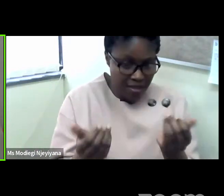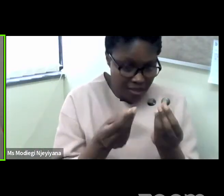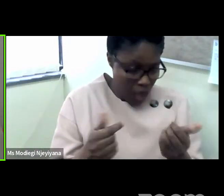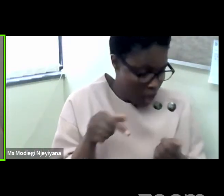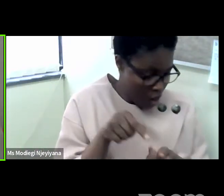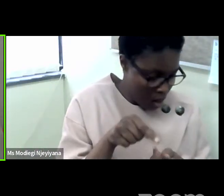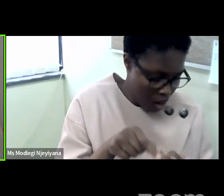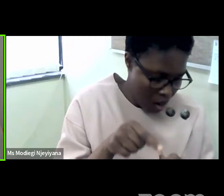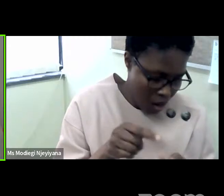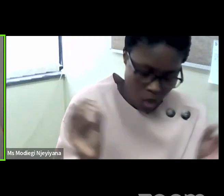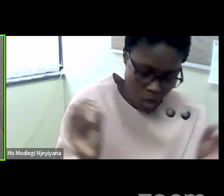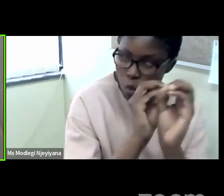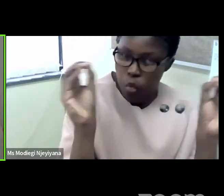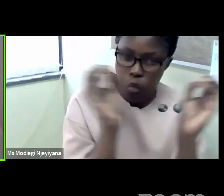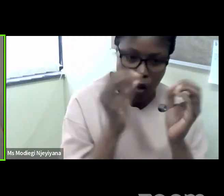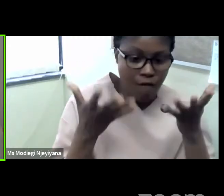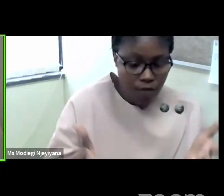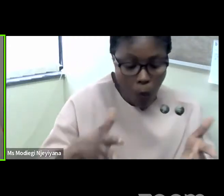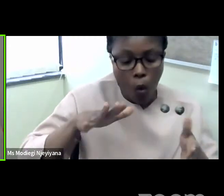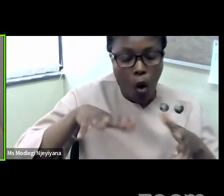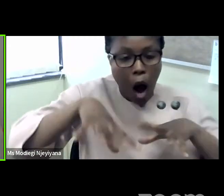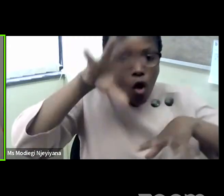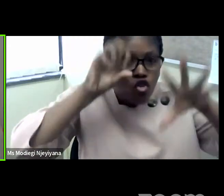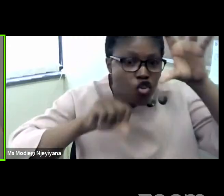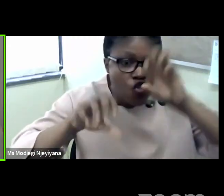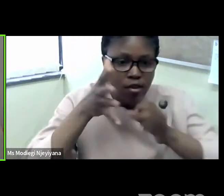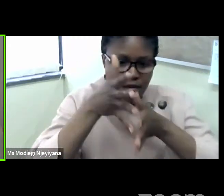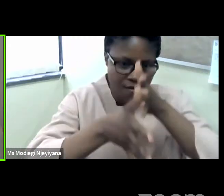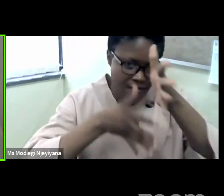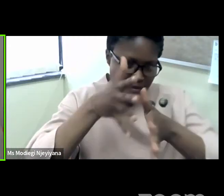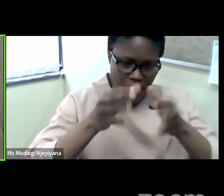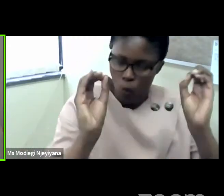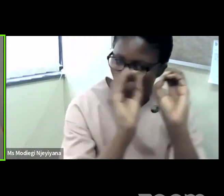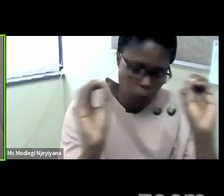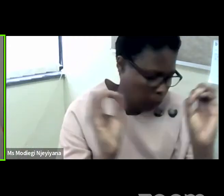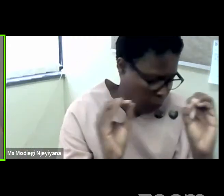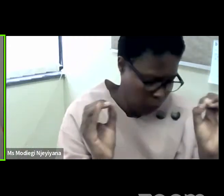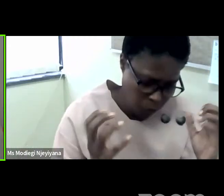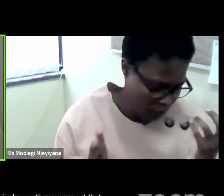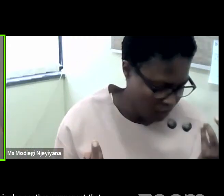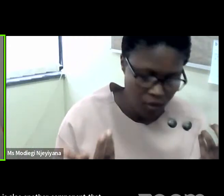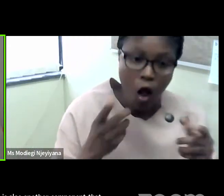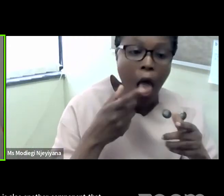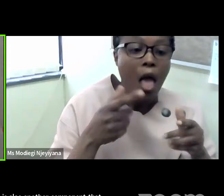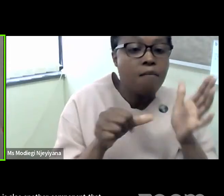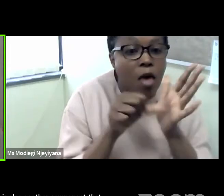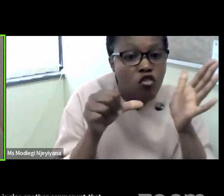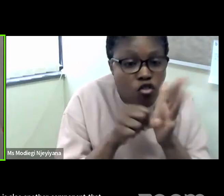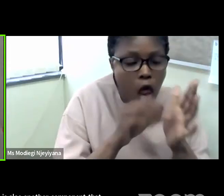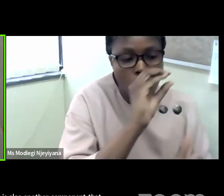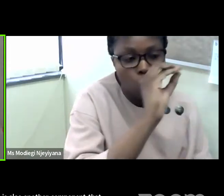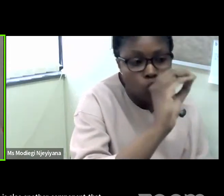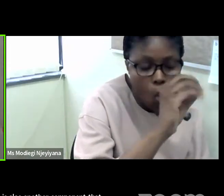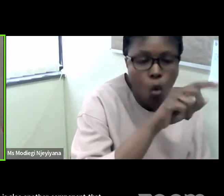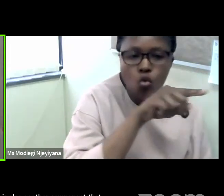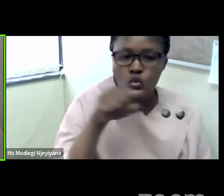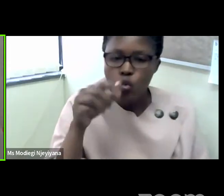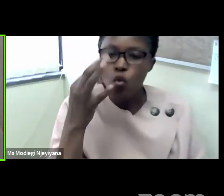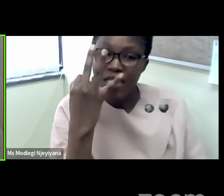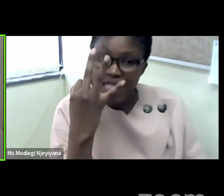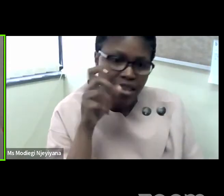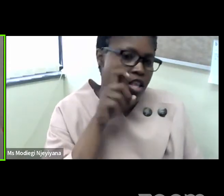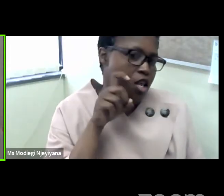The early childhood development is also another component that is non-existent, and that's where a deaf child learns a